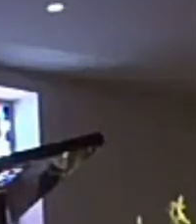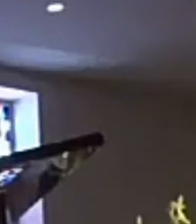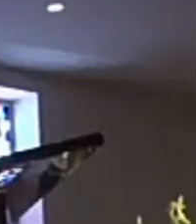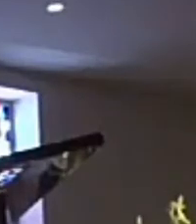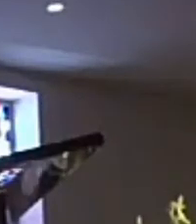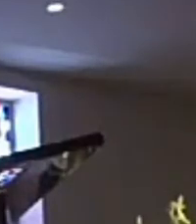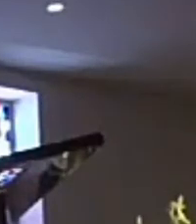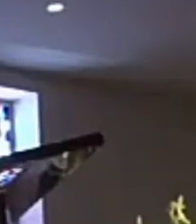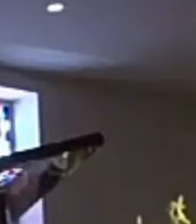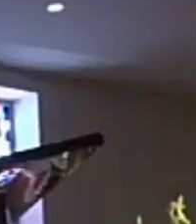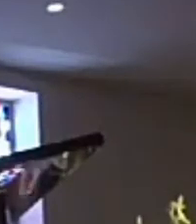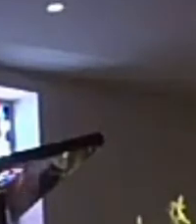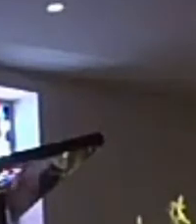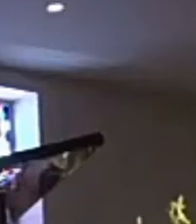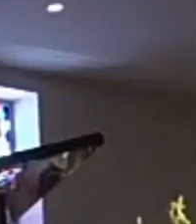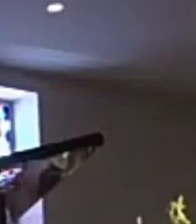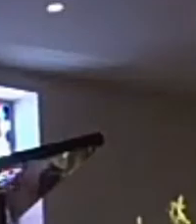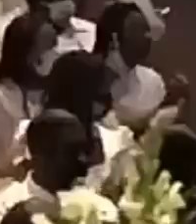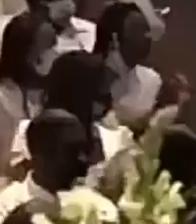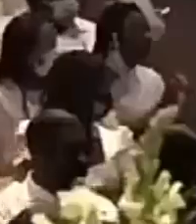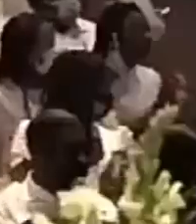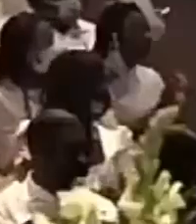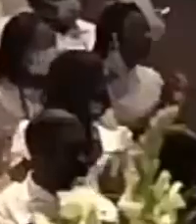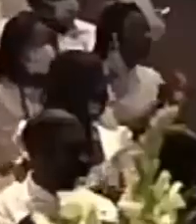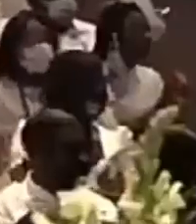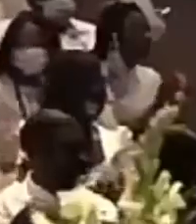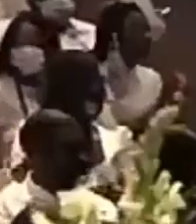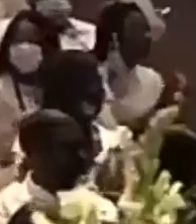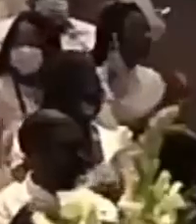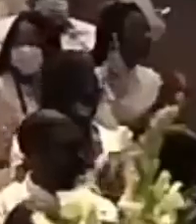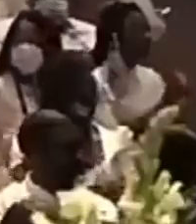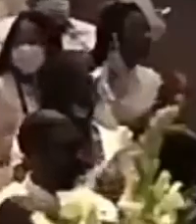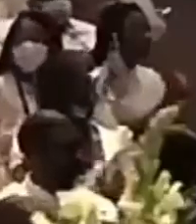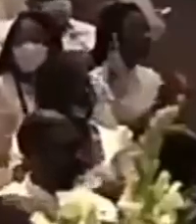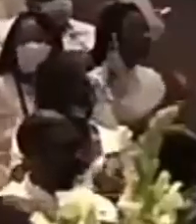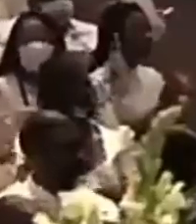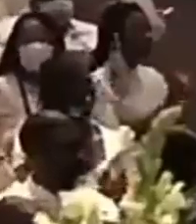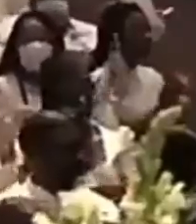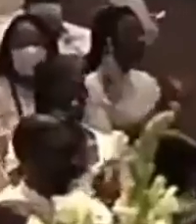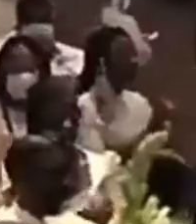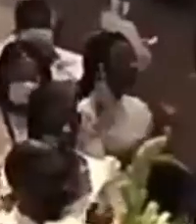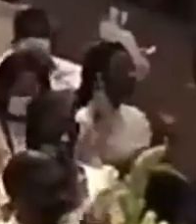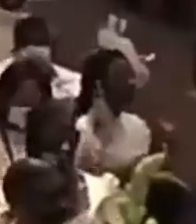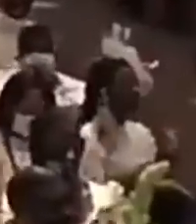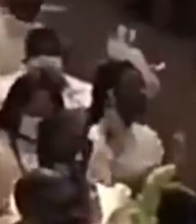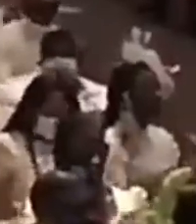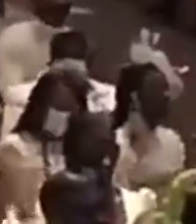the W.E.B. Du Bois Center in Africa.